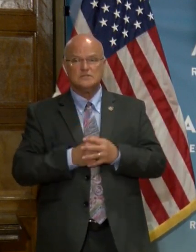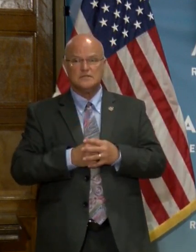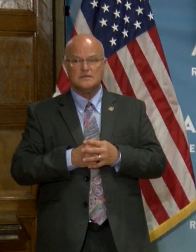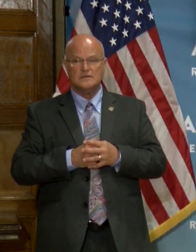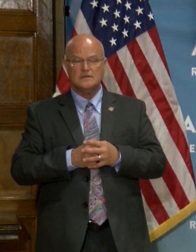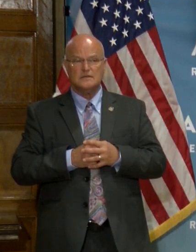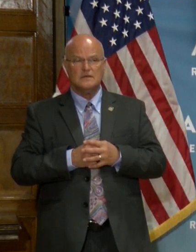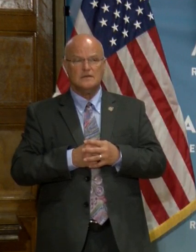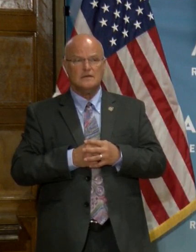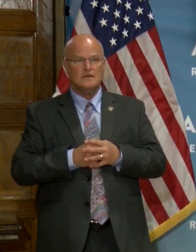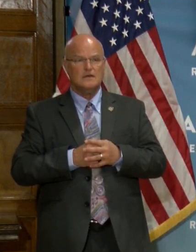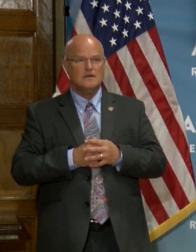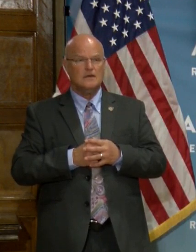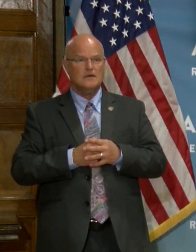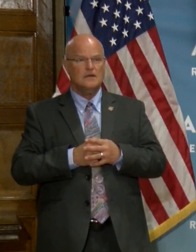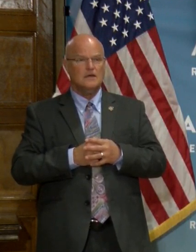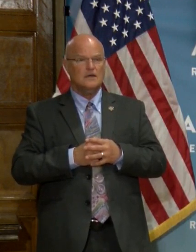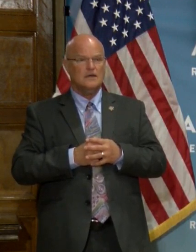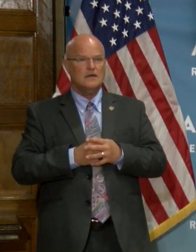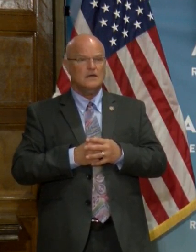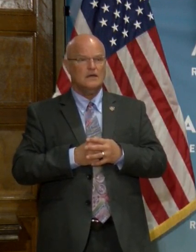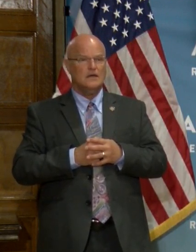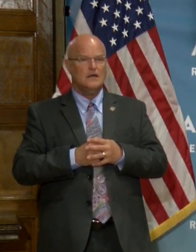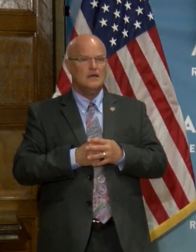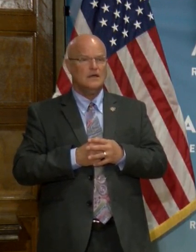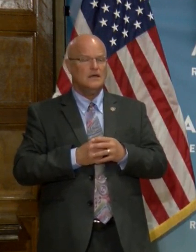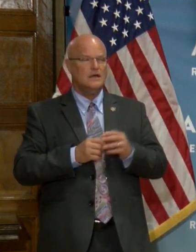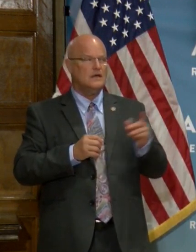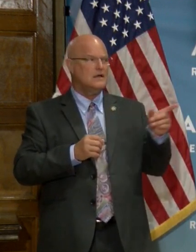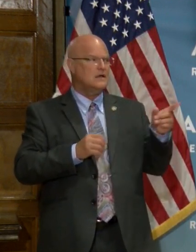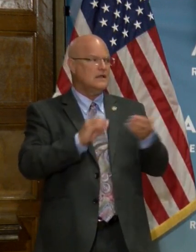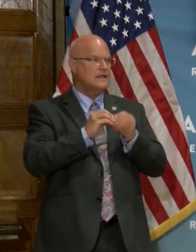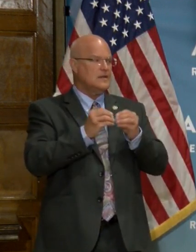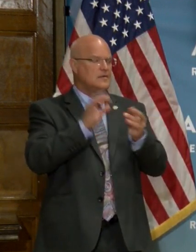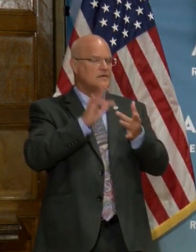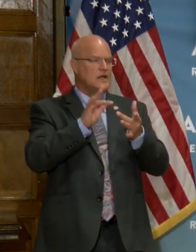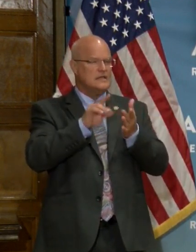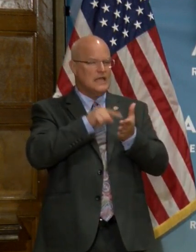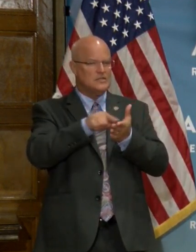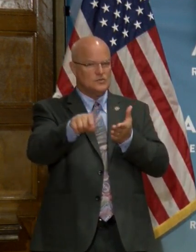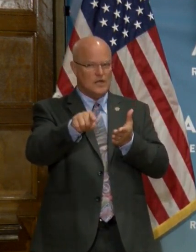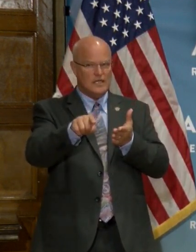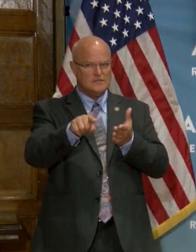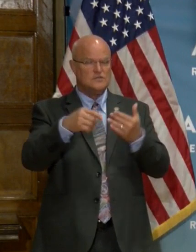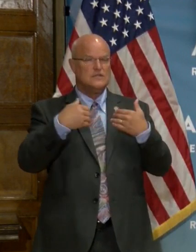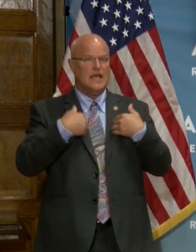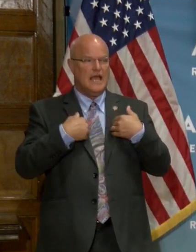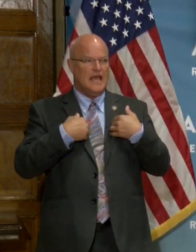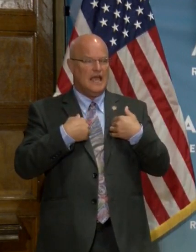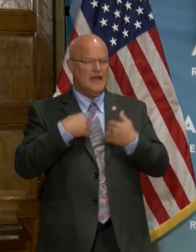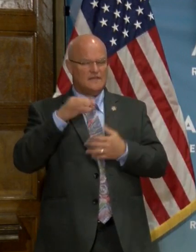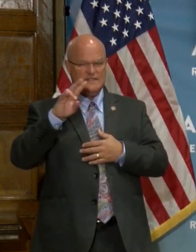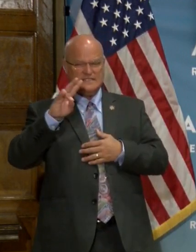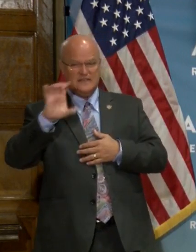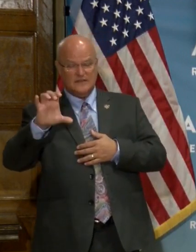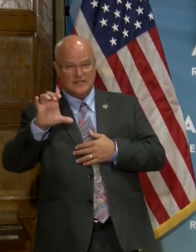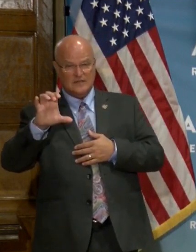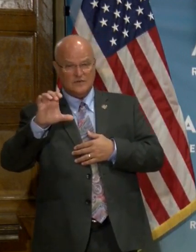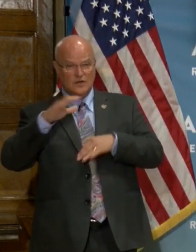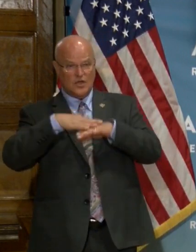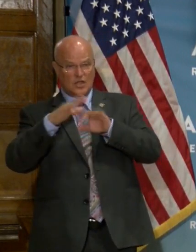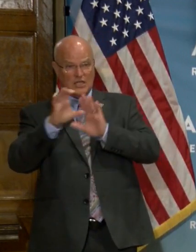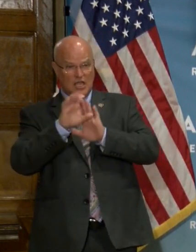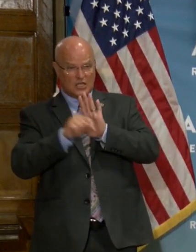Yes, The numbers of contract tracers you're going to have 700 on